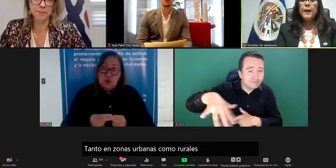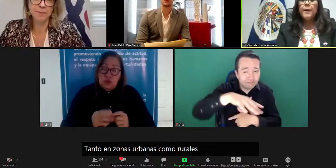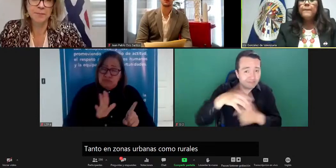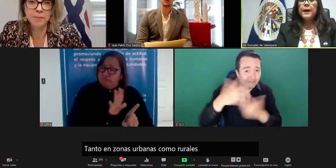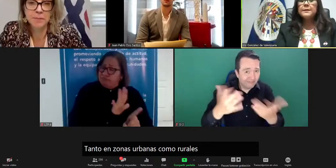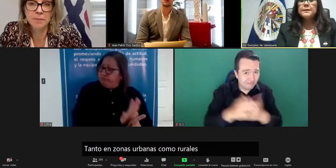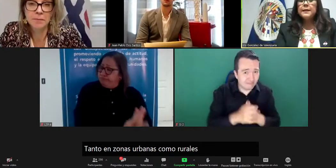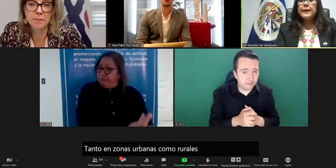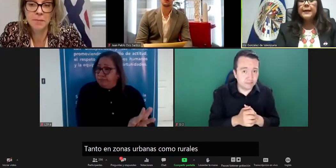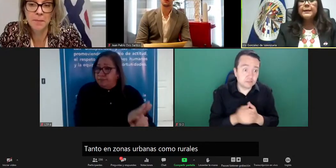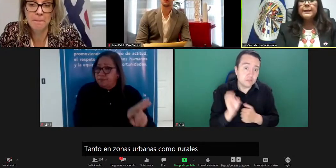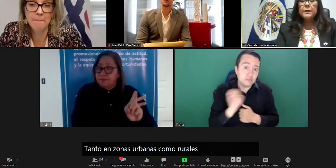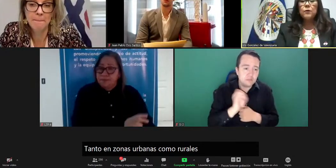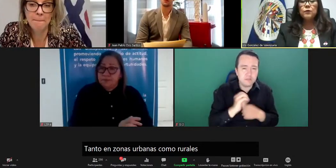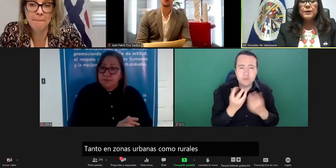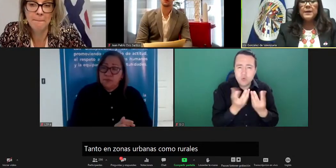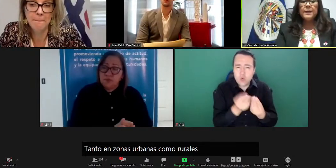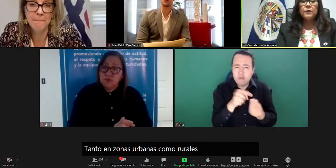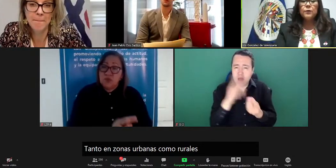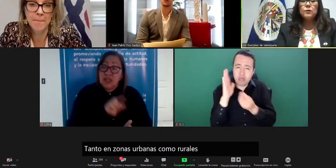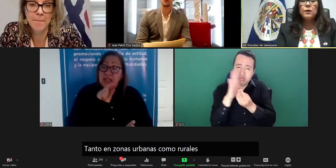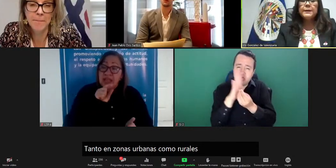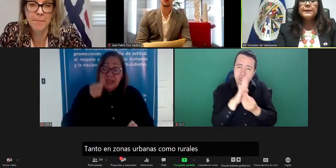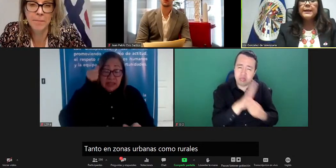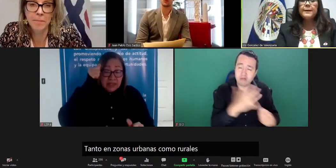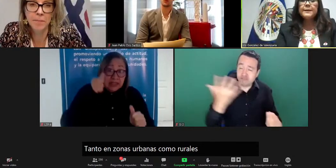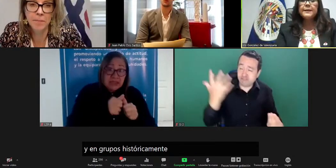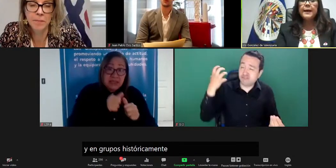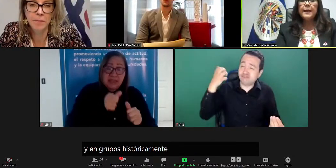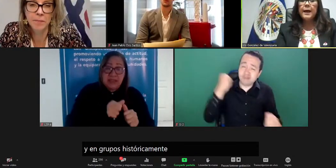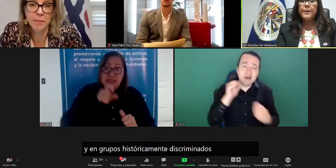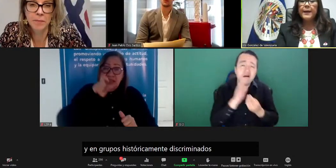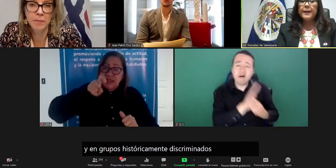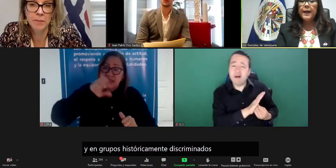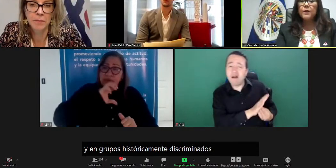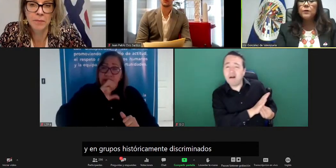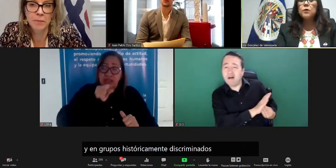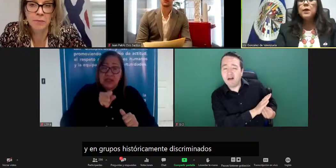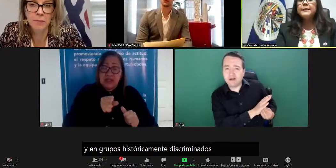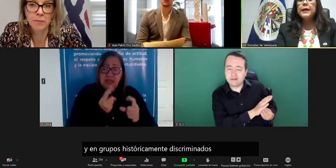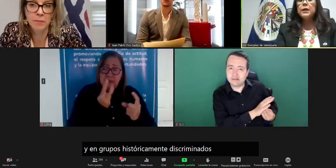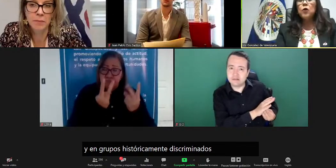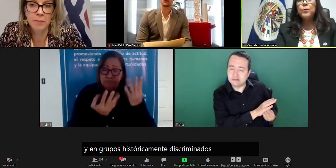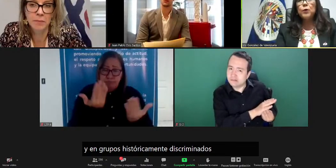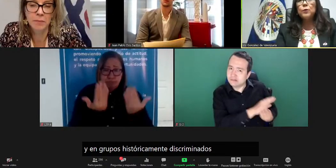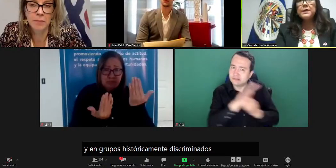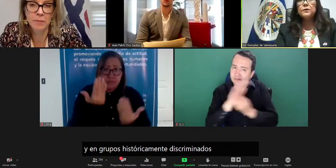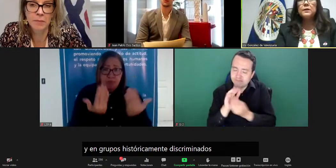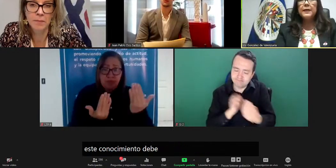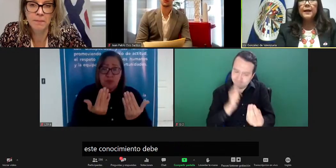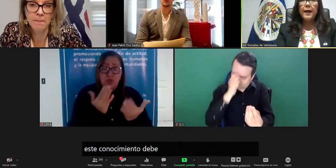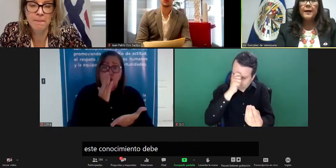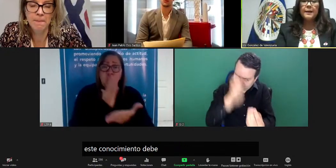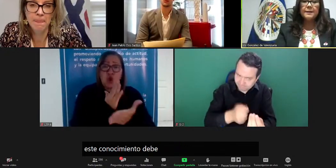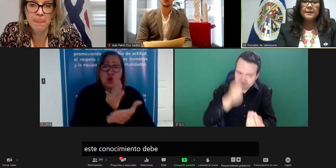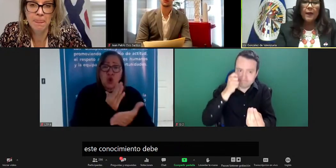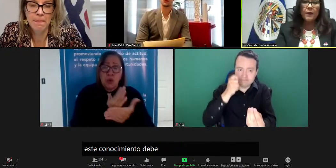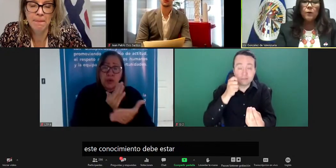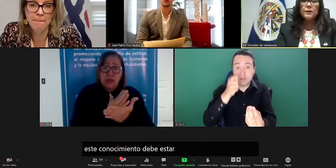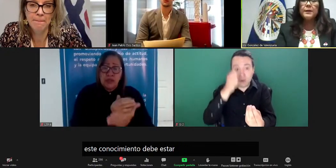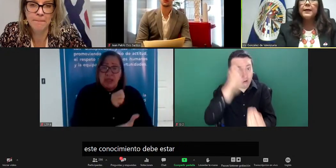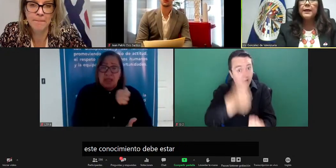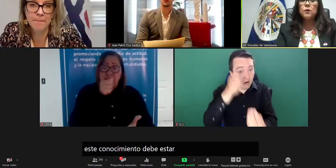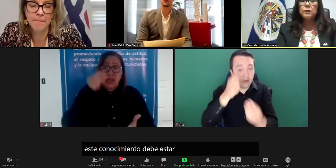discriminated groups this acknowledgement needs to come together